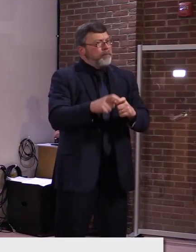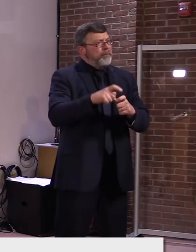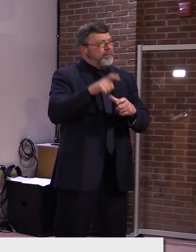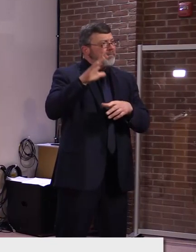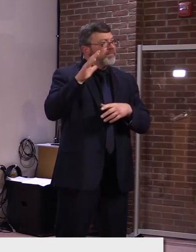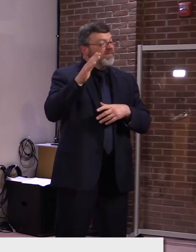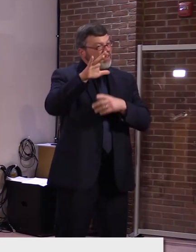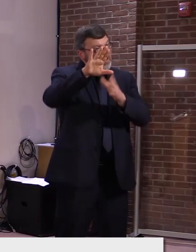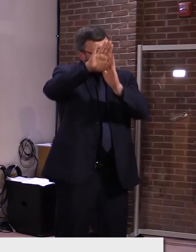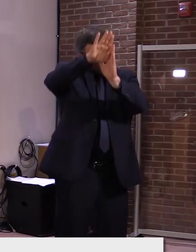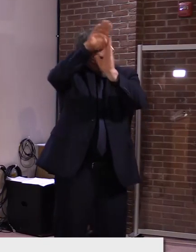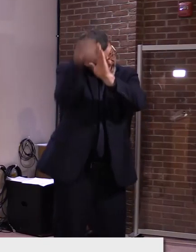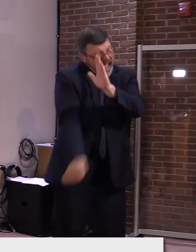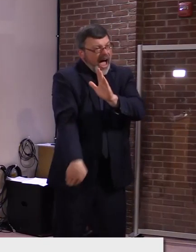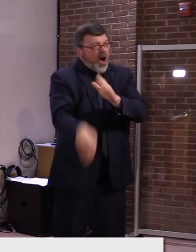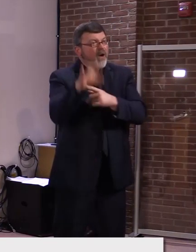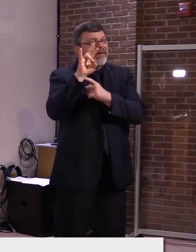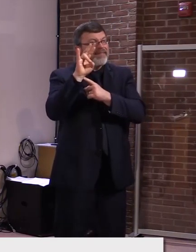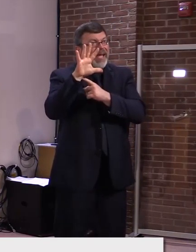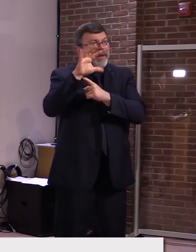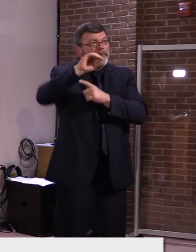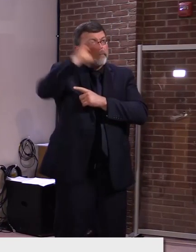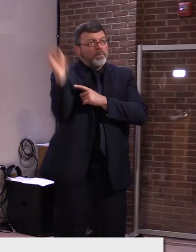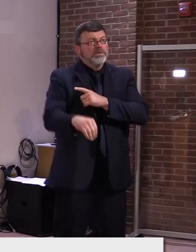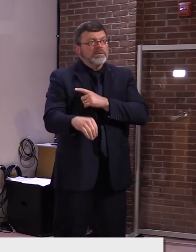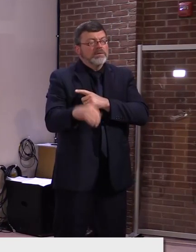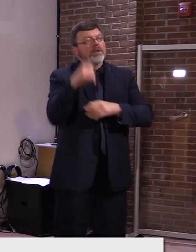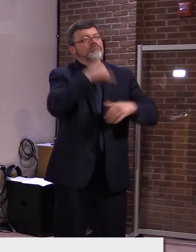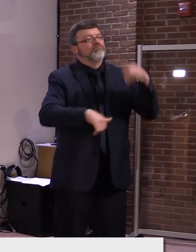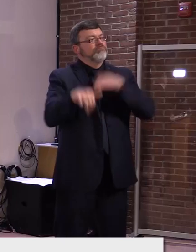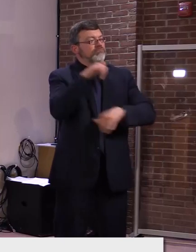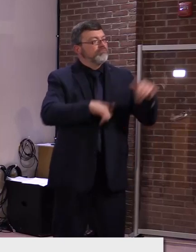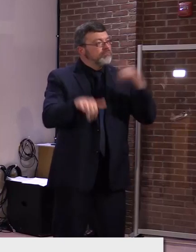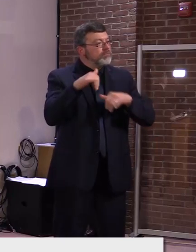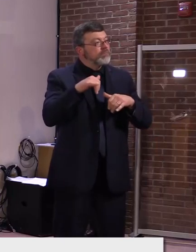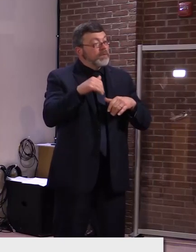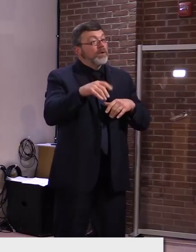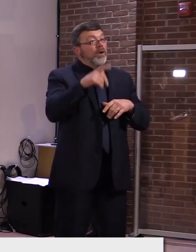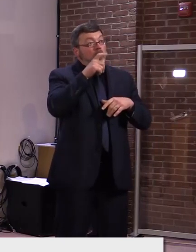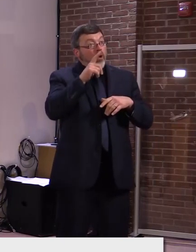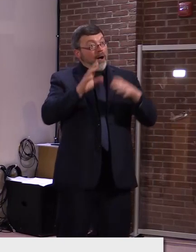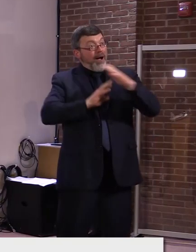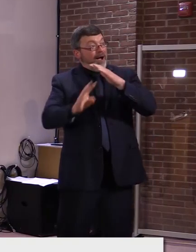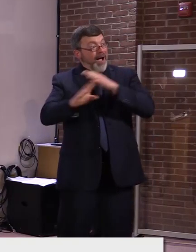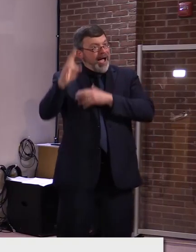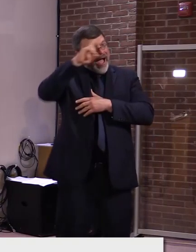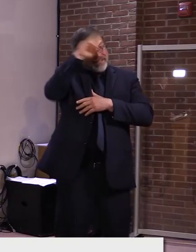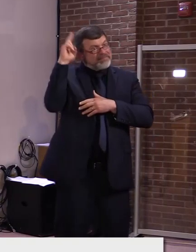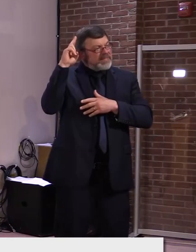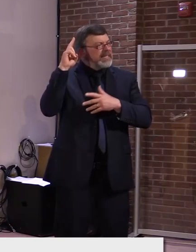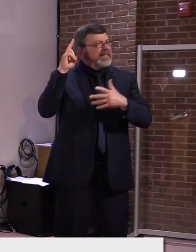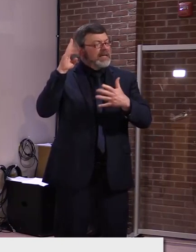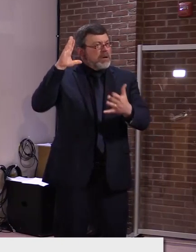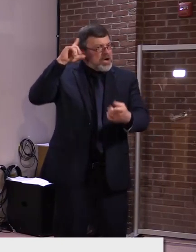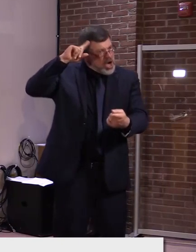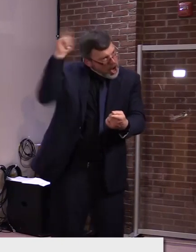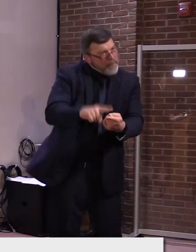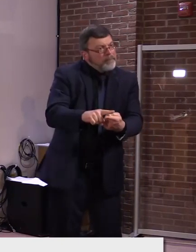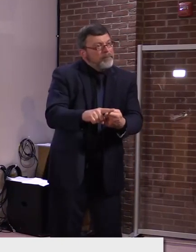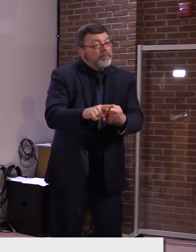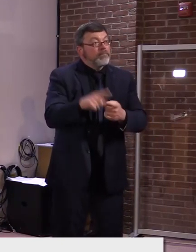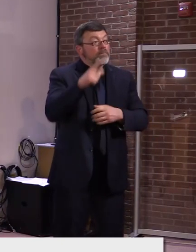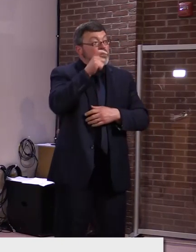reduced significantly. Why? Because vaccines work. And we're vaccinating faster than